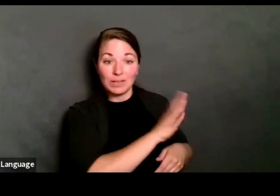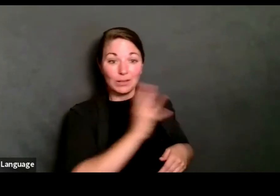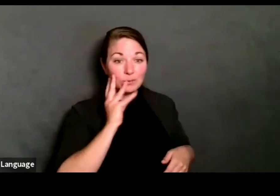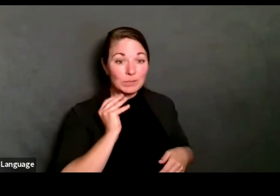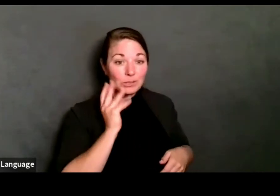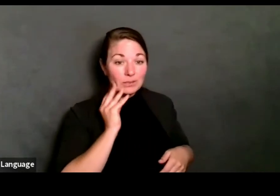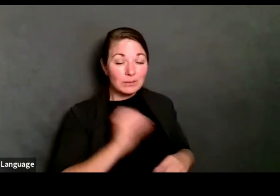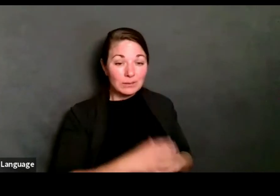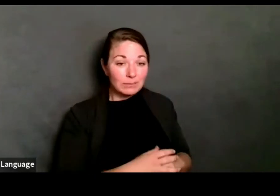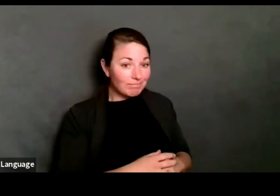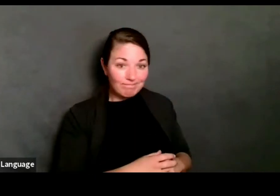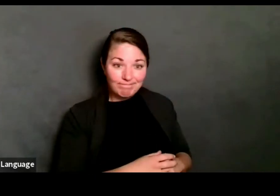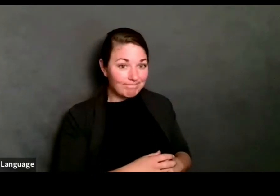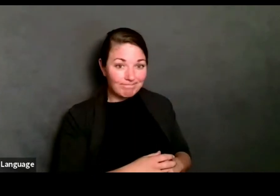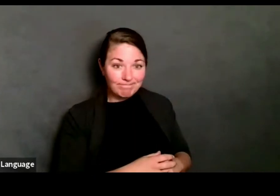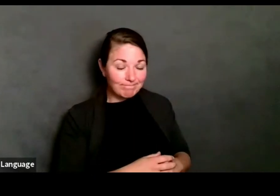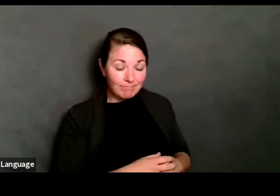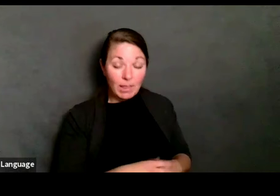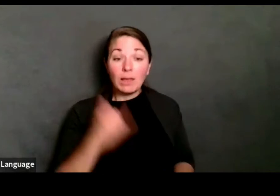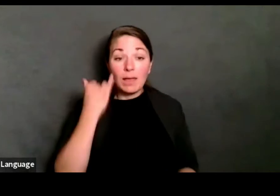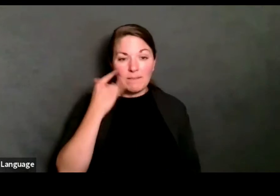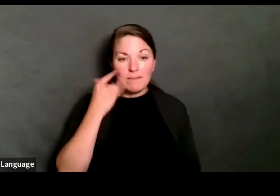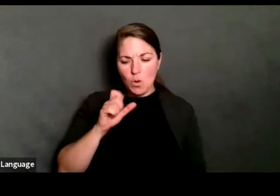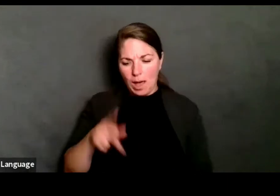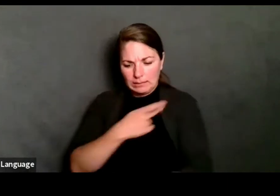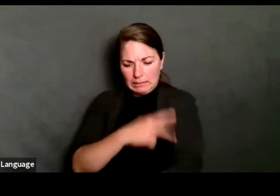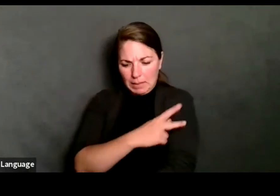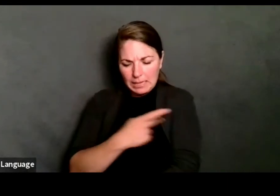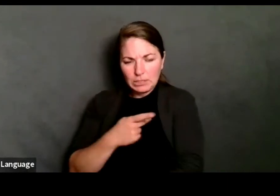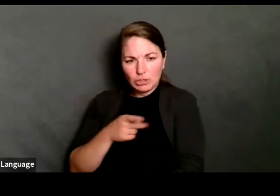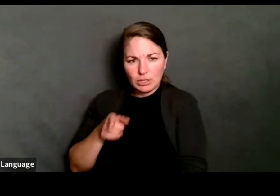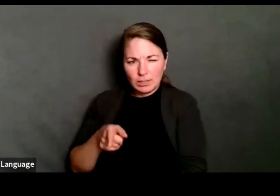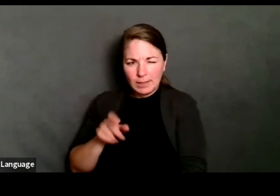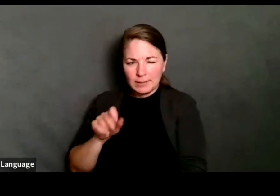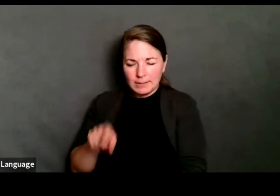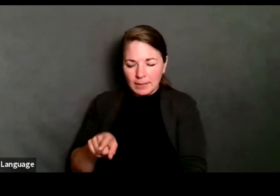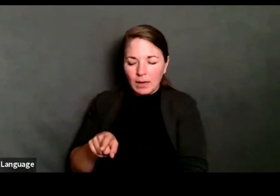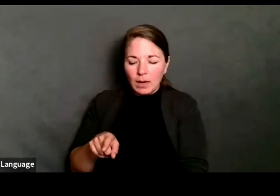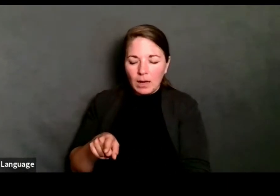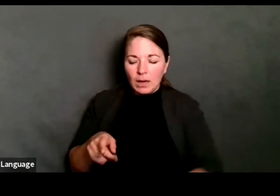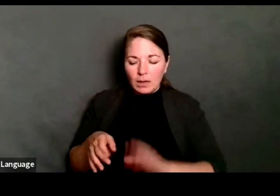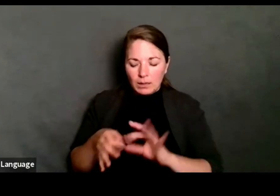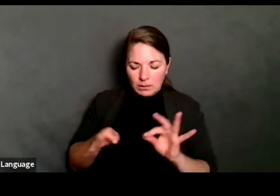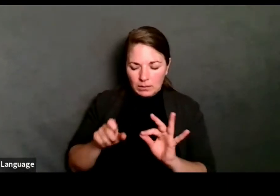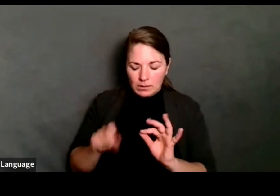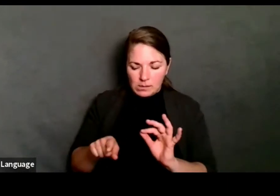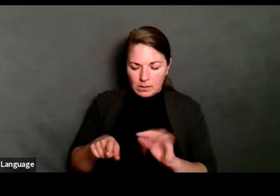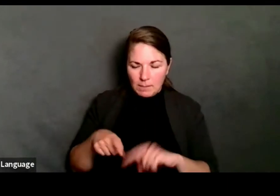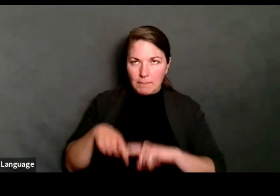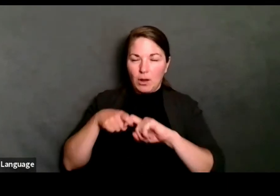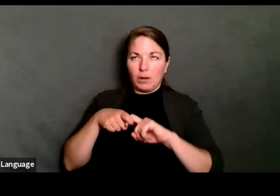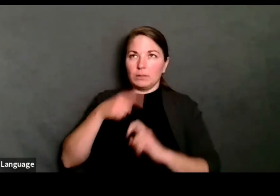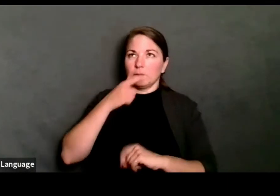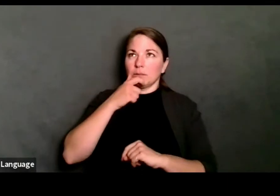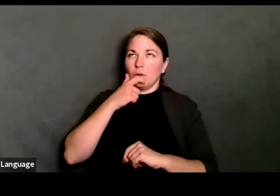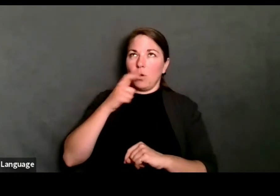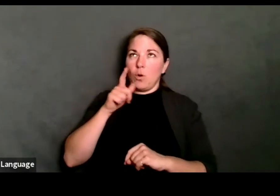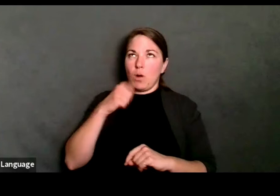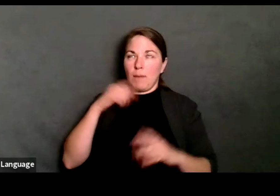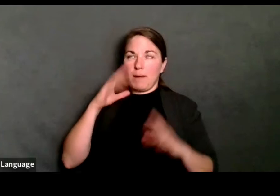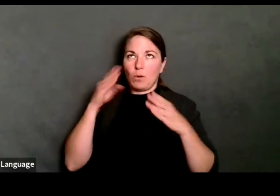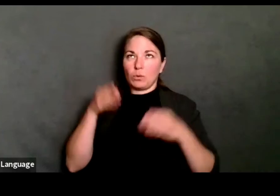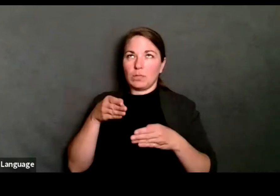they've experienced, you can pause and check in about who the language is privileging or what it's assuming, who's being